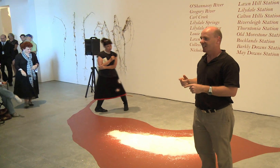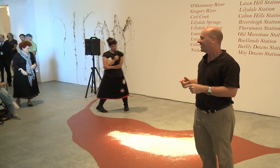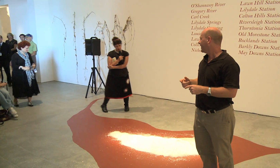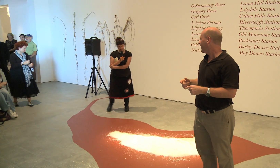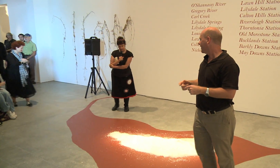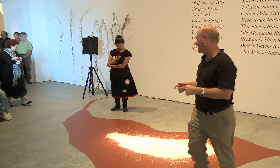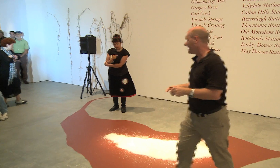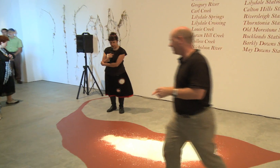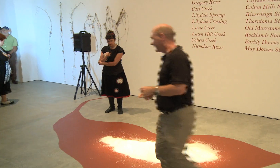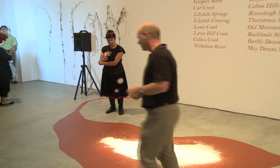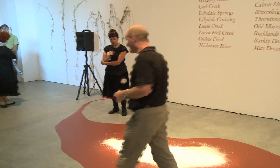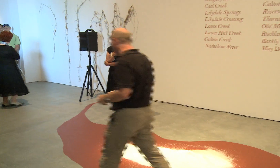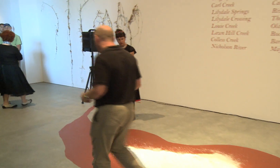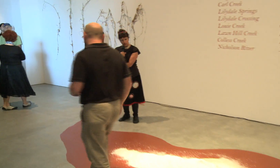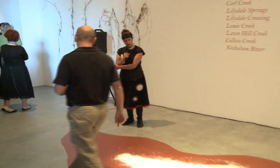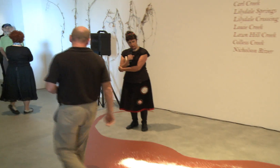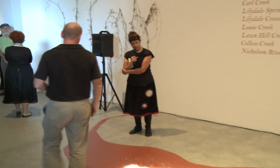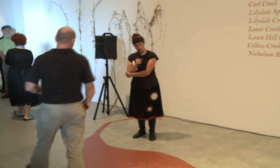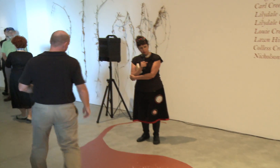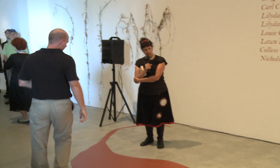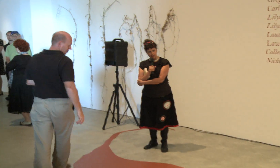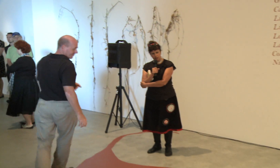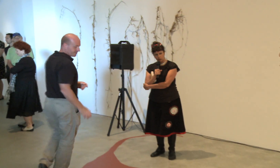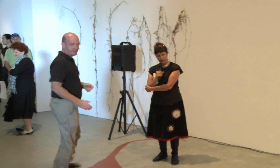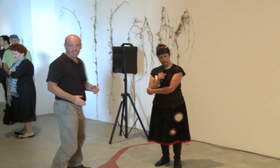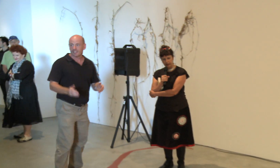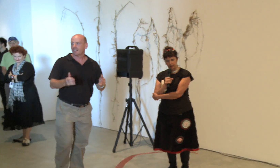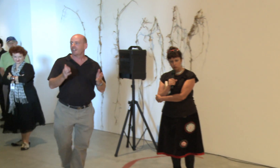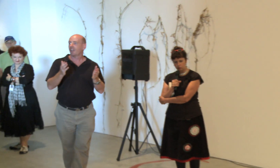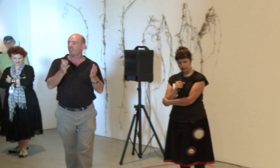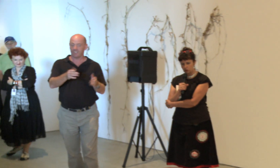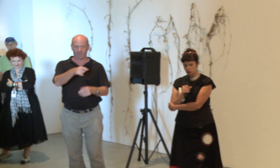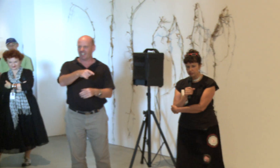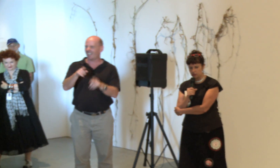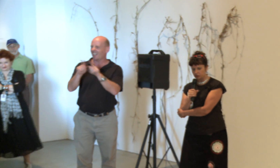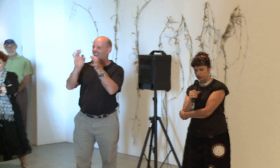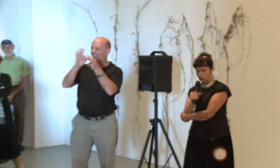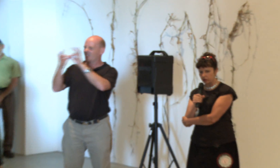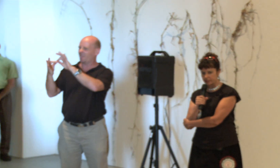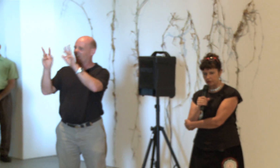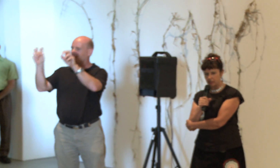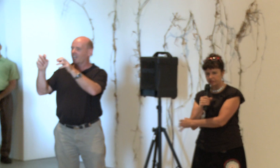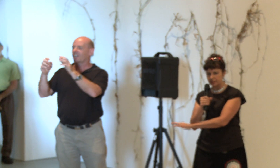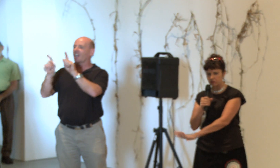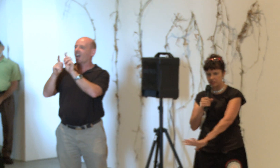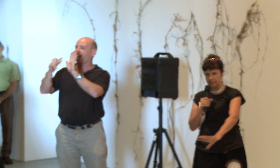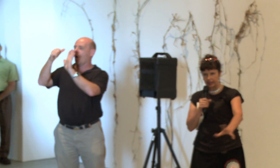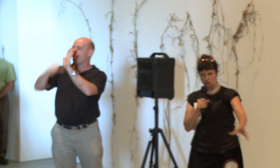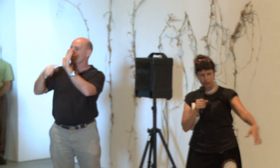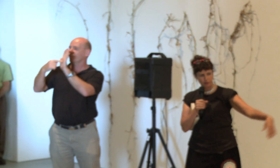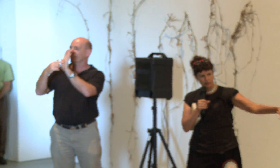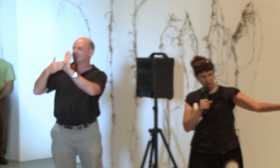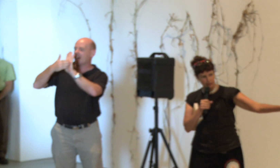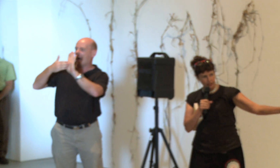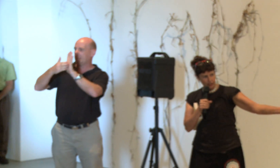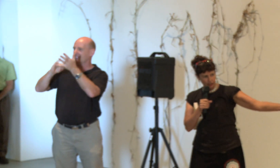Yeah, this one here is an interpretation in a way of what I've called the salt in the wound. So it's like this sort of the scar